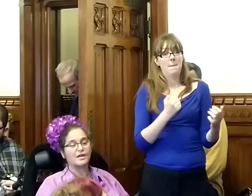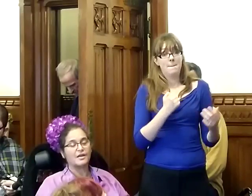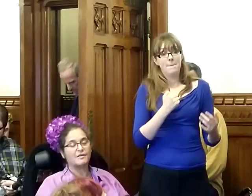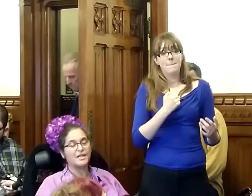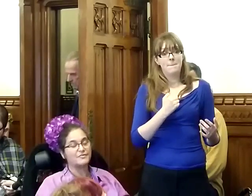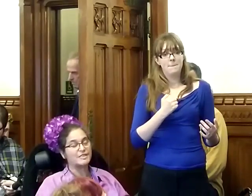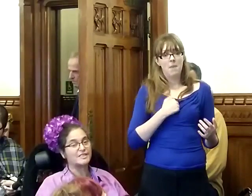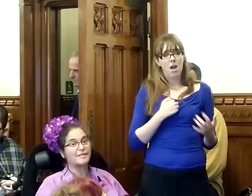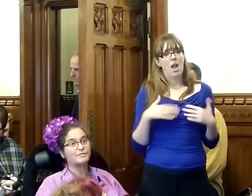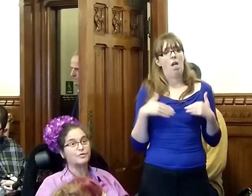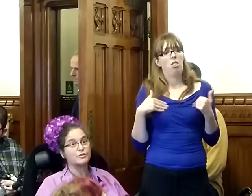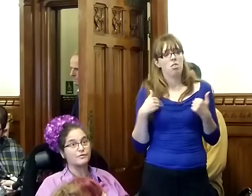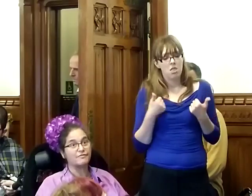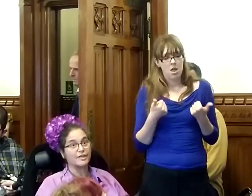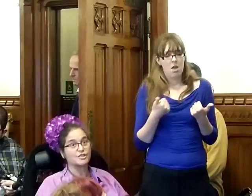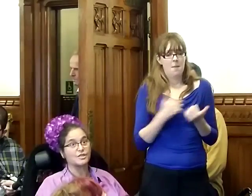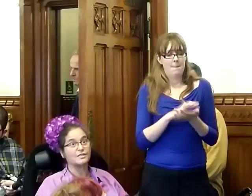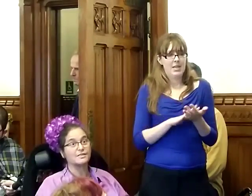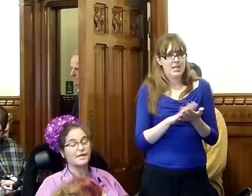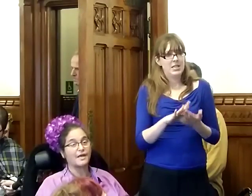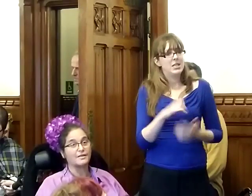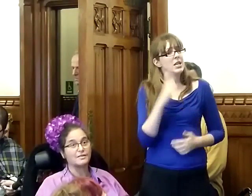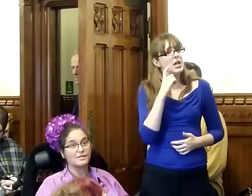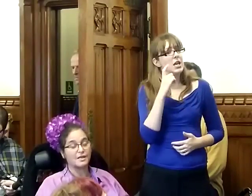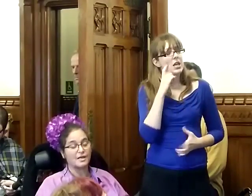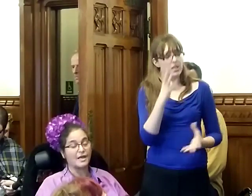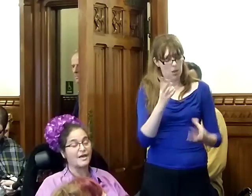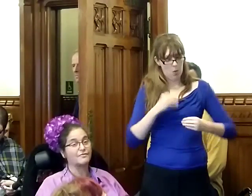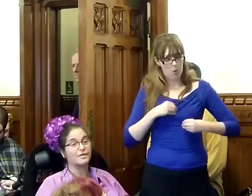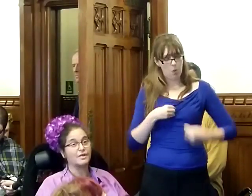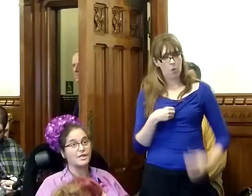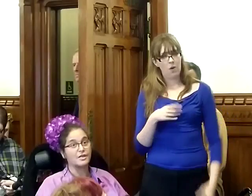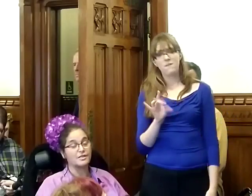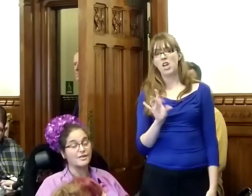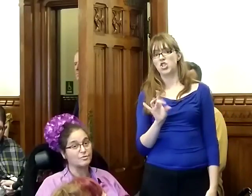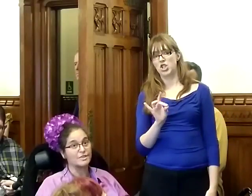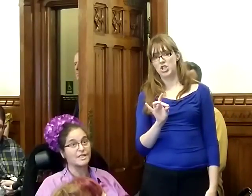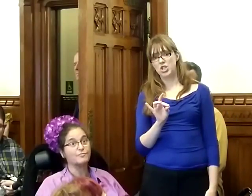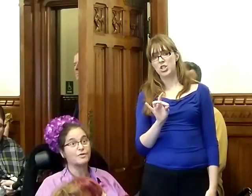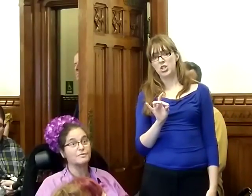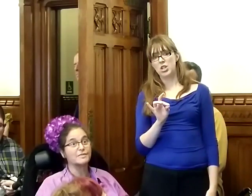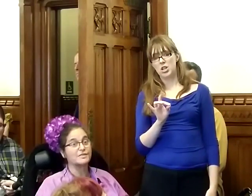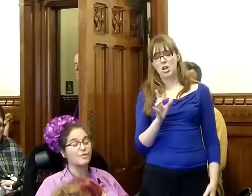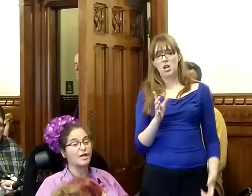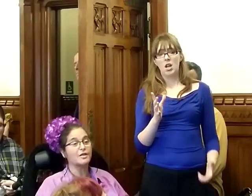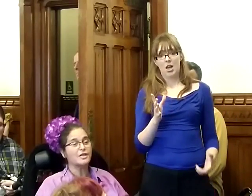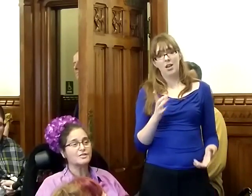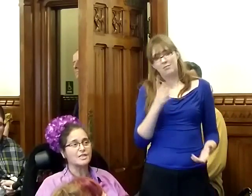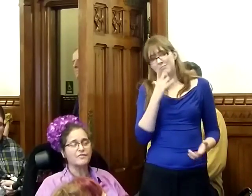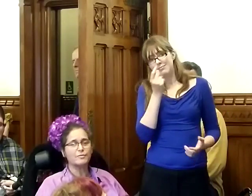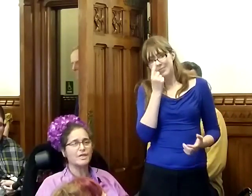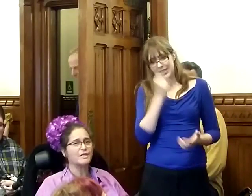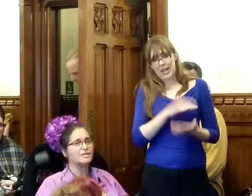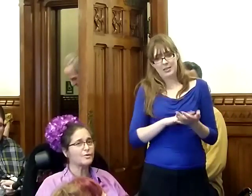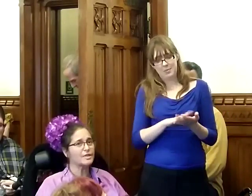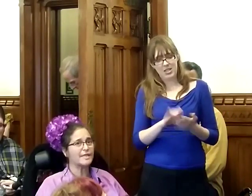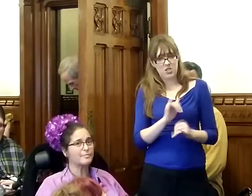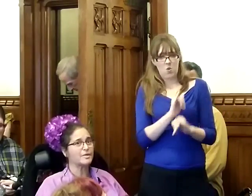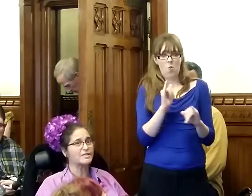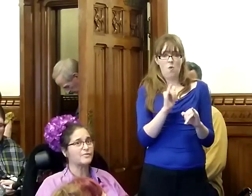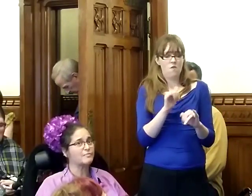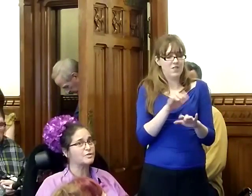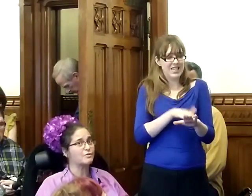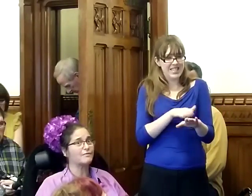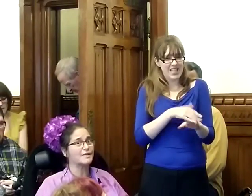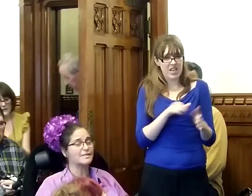Condition leaves susceptible to infections and have terrible skin problems as well. So leaving me in